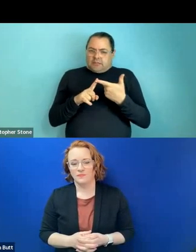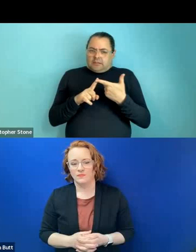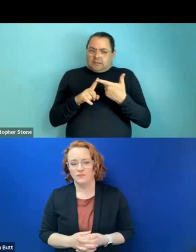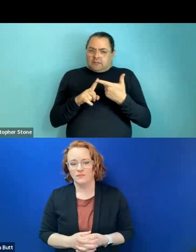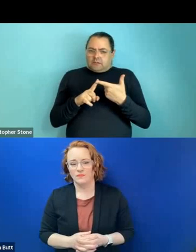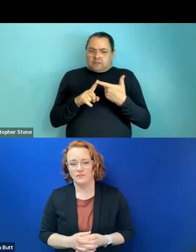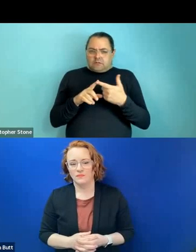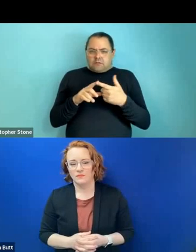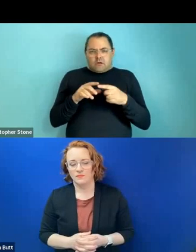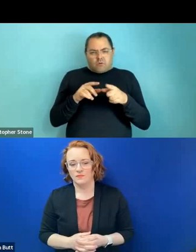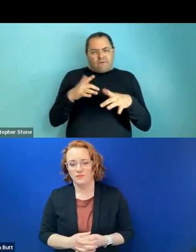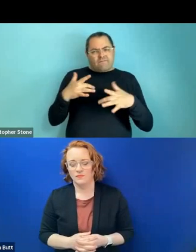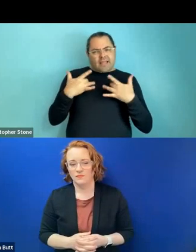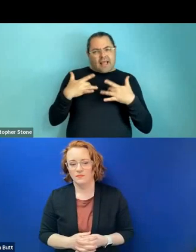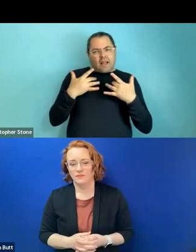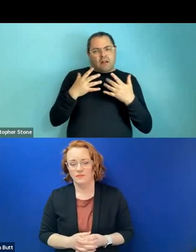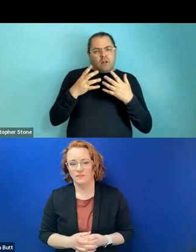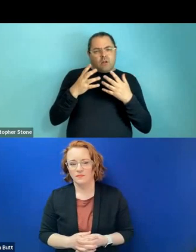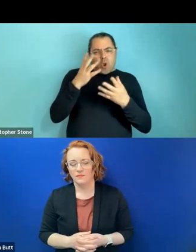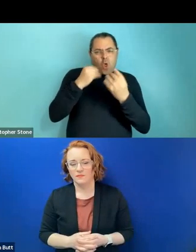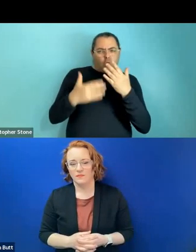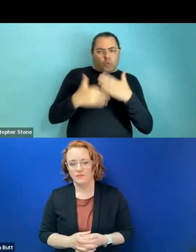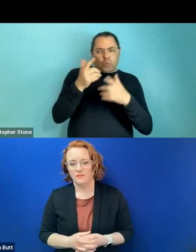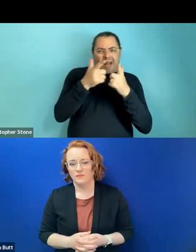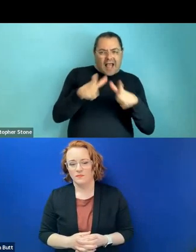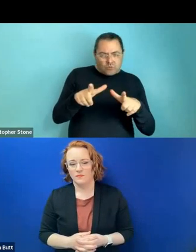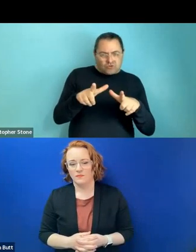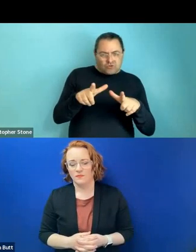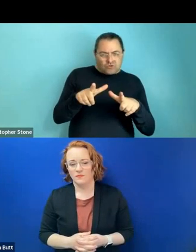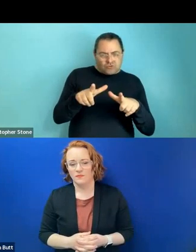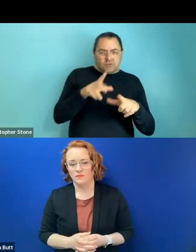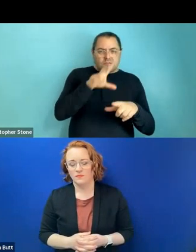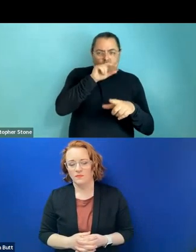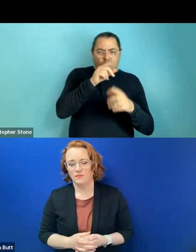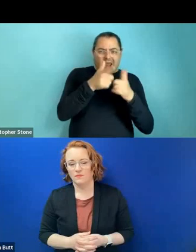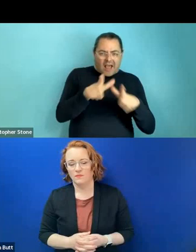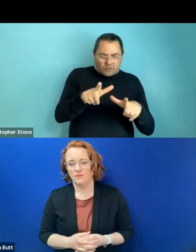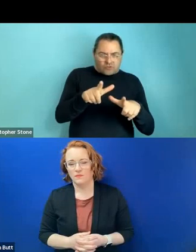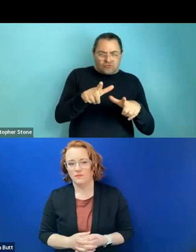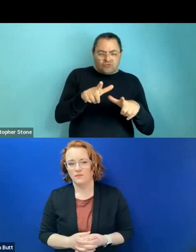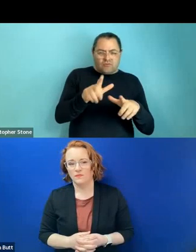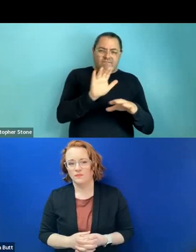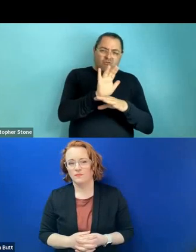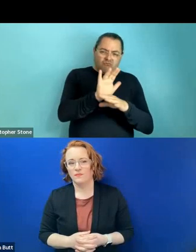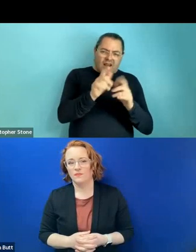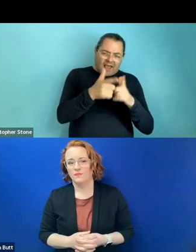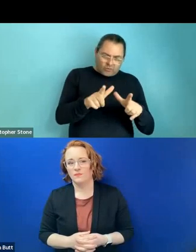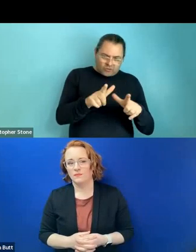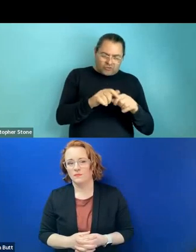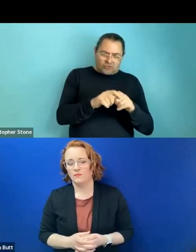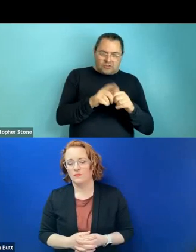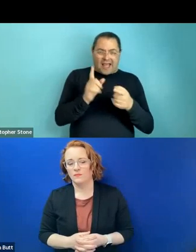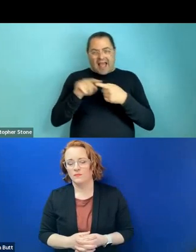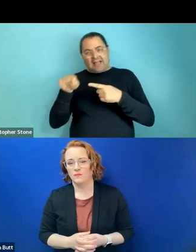What are there similarities between learning a new language, a spoken language, foreign language, and